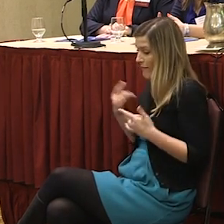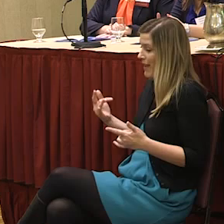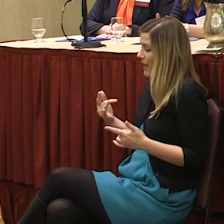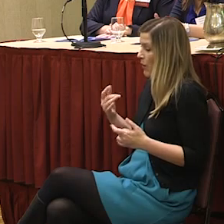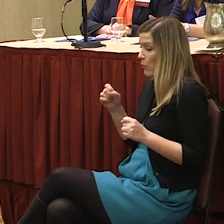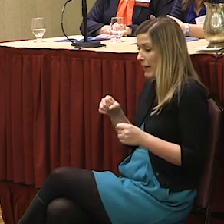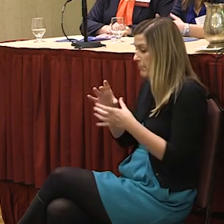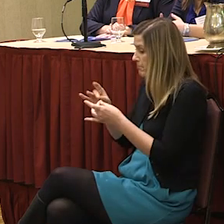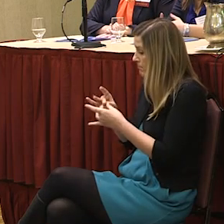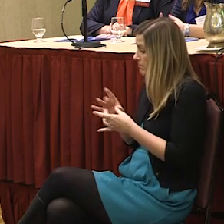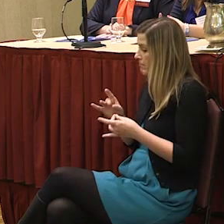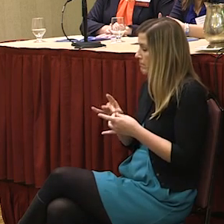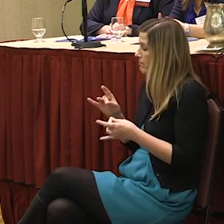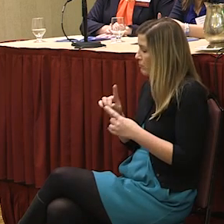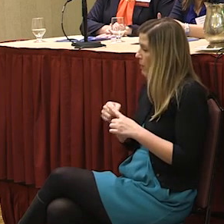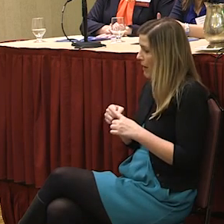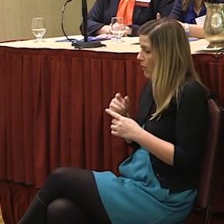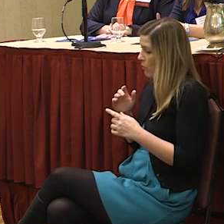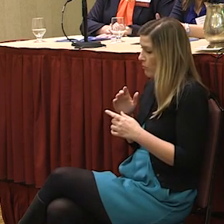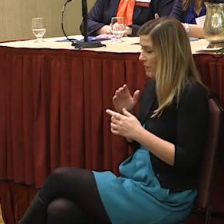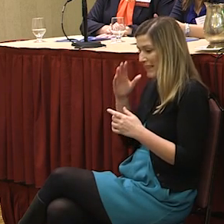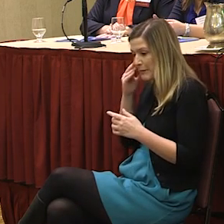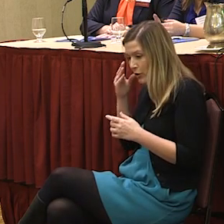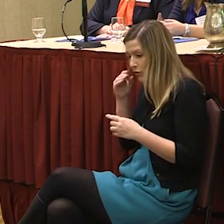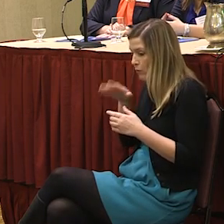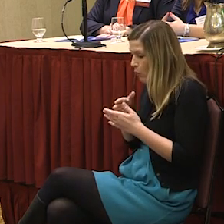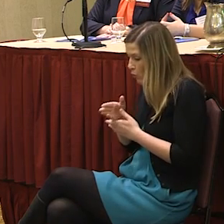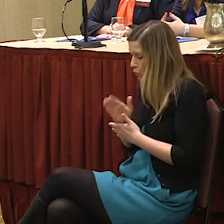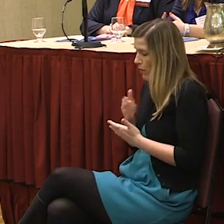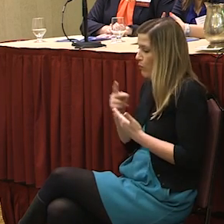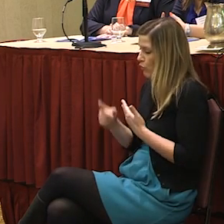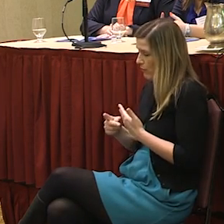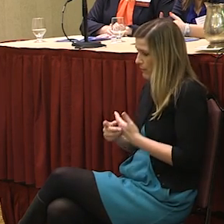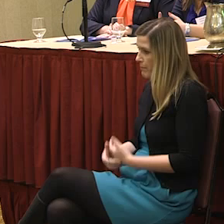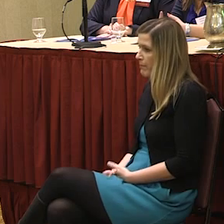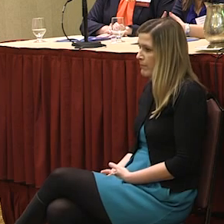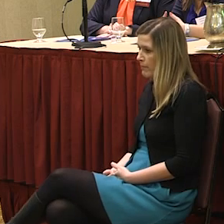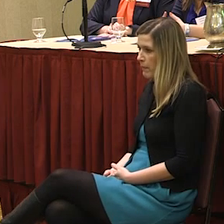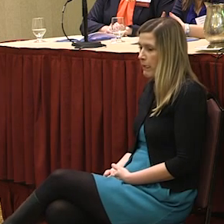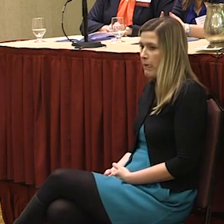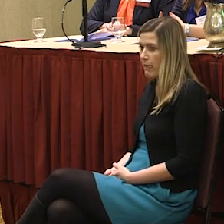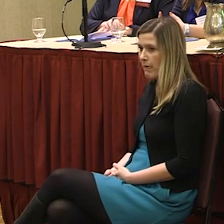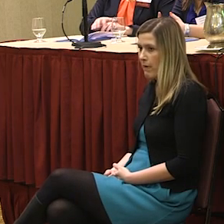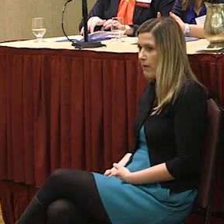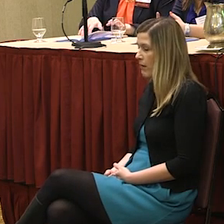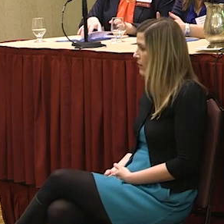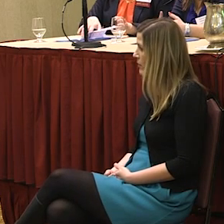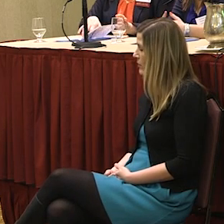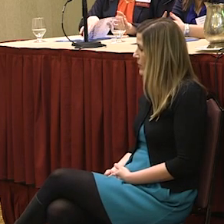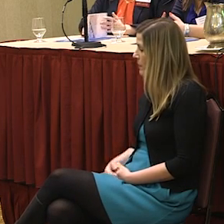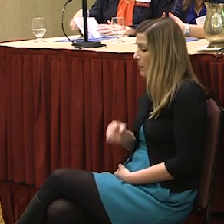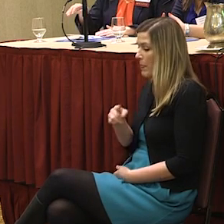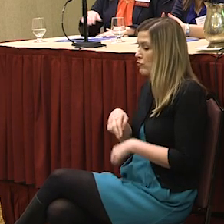we can tell them firsthand the experience of going through one of our programs. This is the referral form